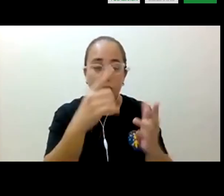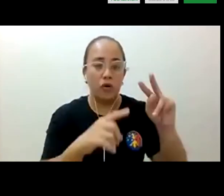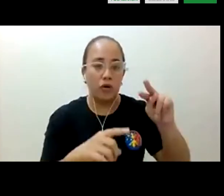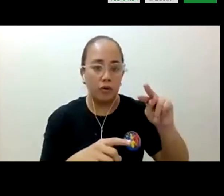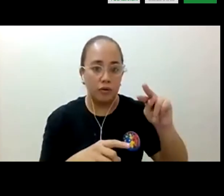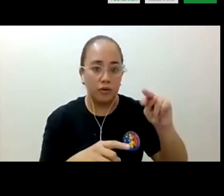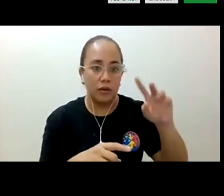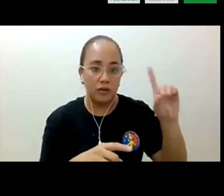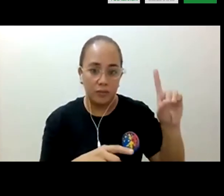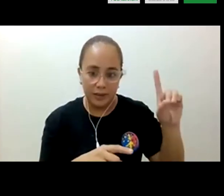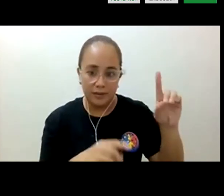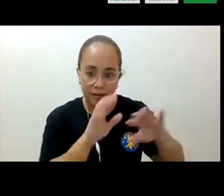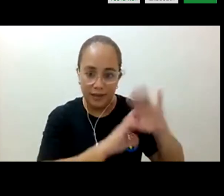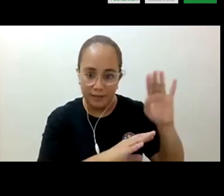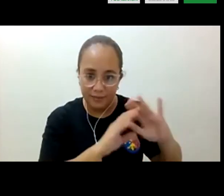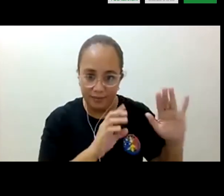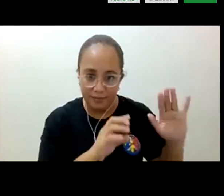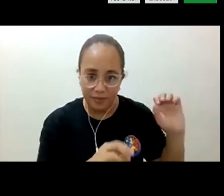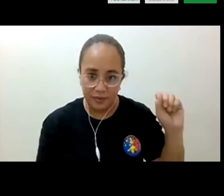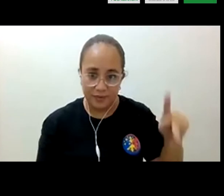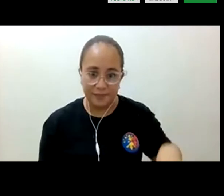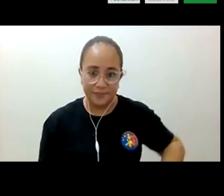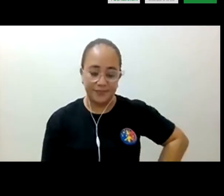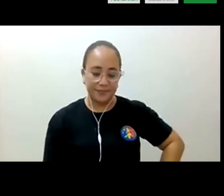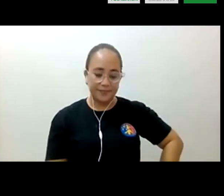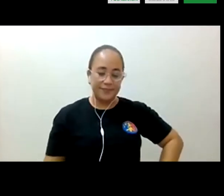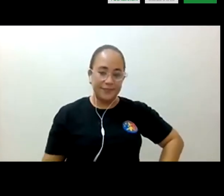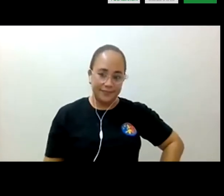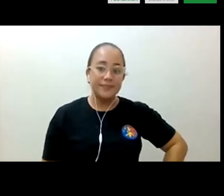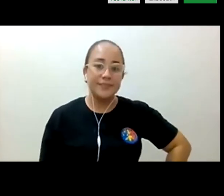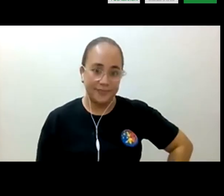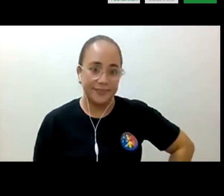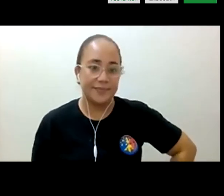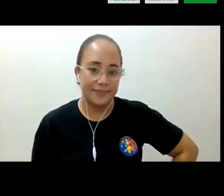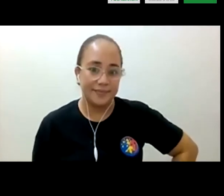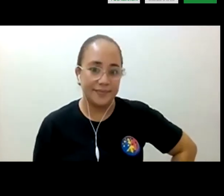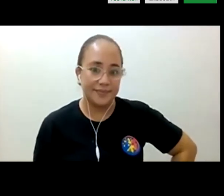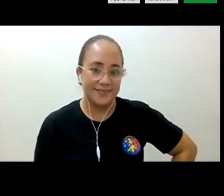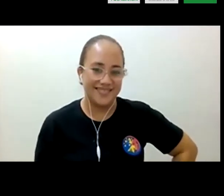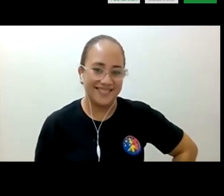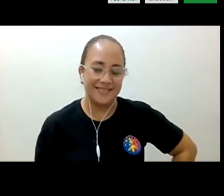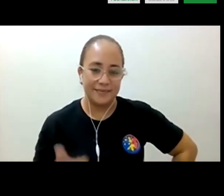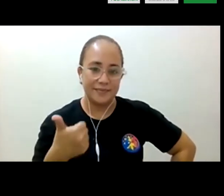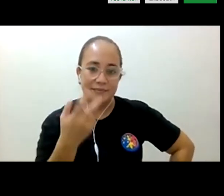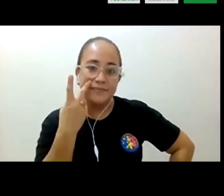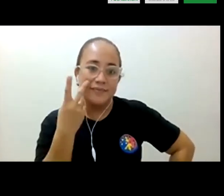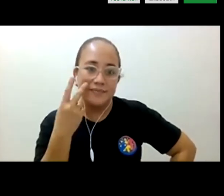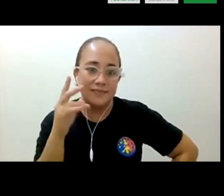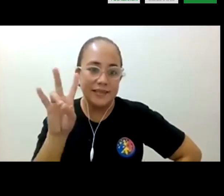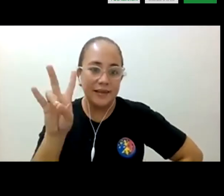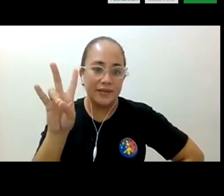dominant and non-dominant hand. Okie dokie. Okay. All right, so we'll look at 7.